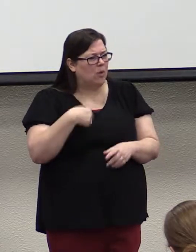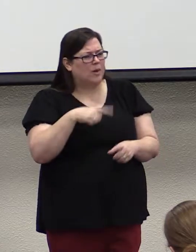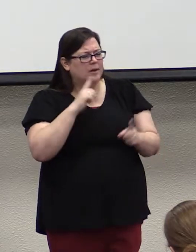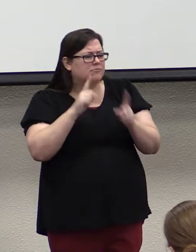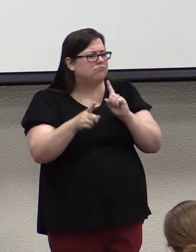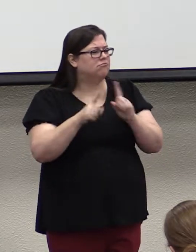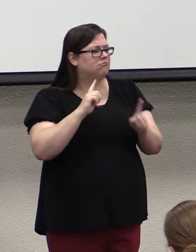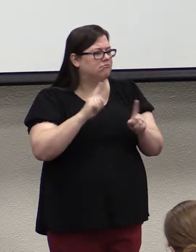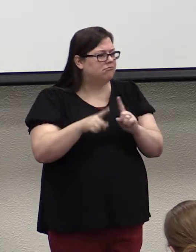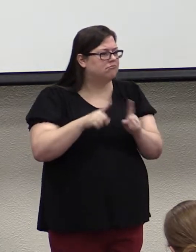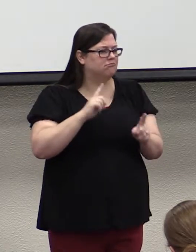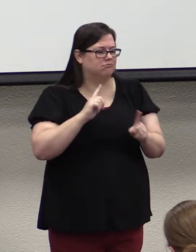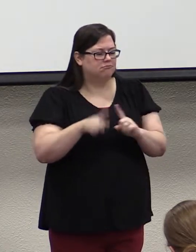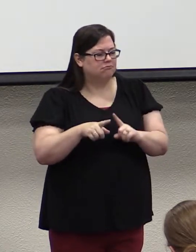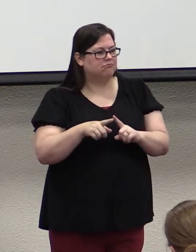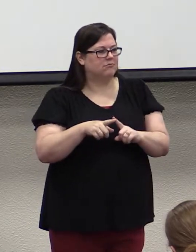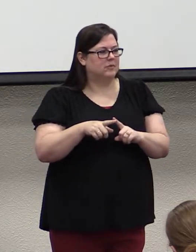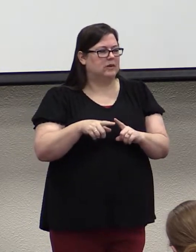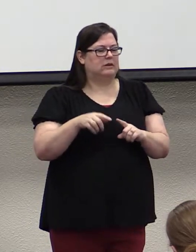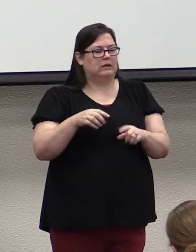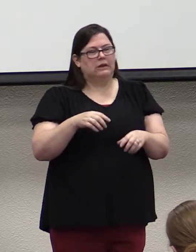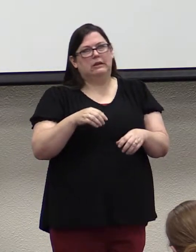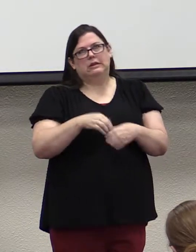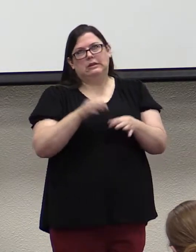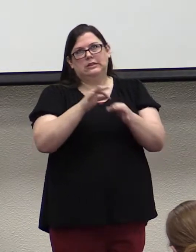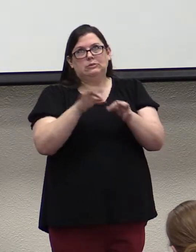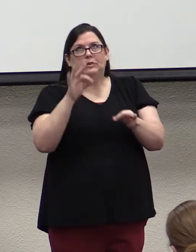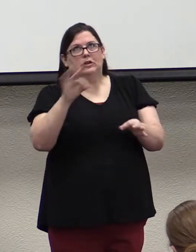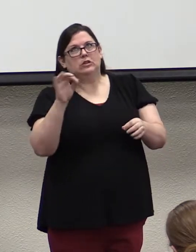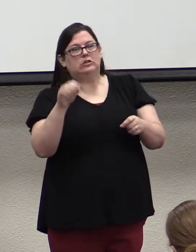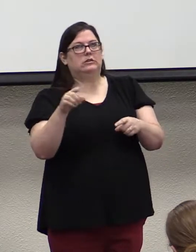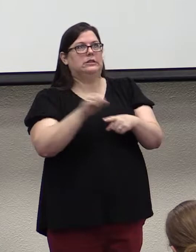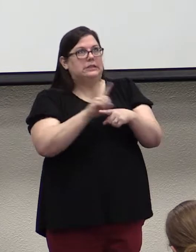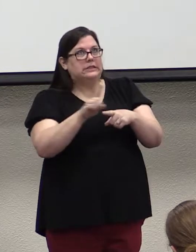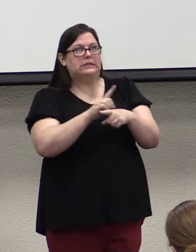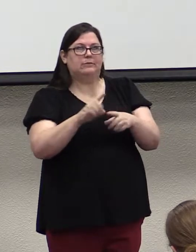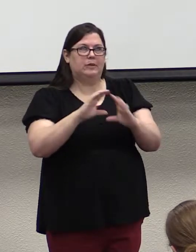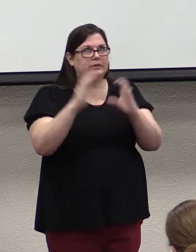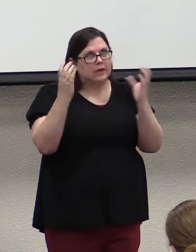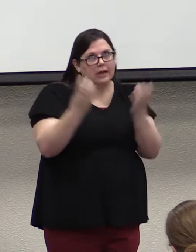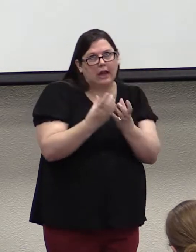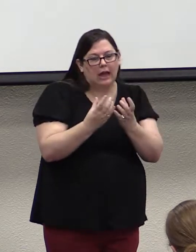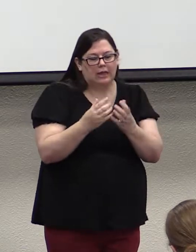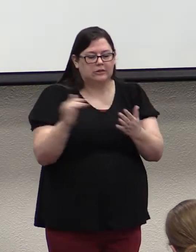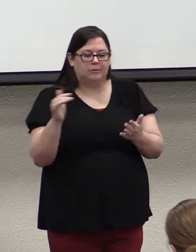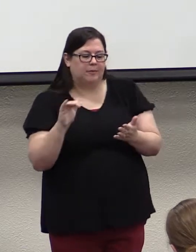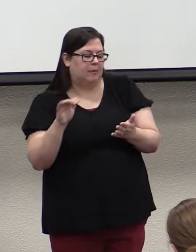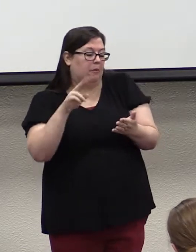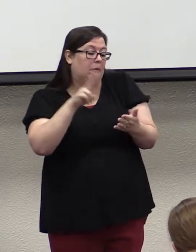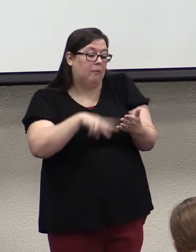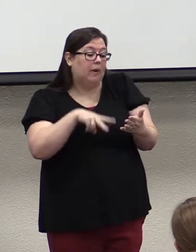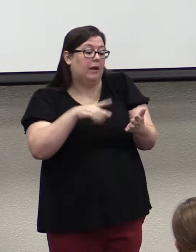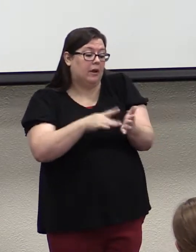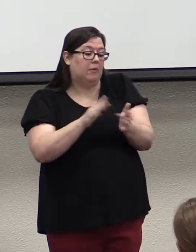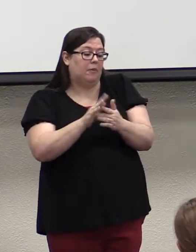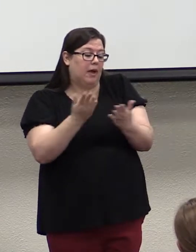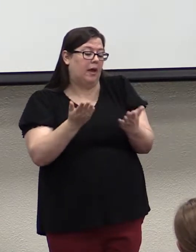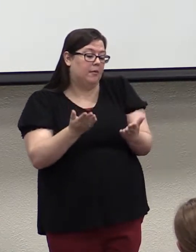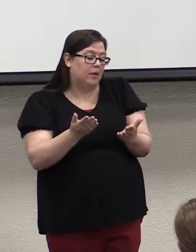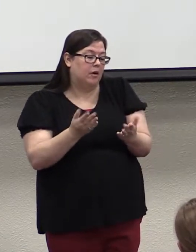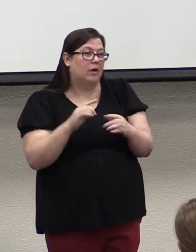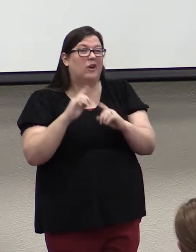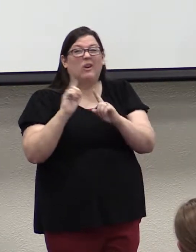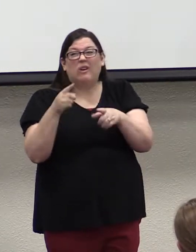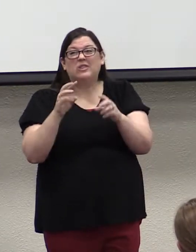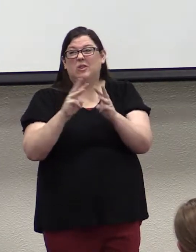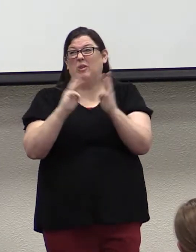about your spiritual disciplines or just reading your Bible or going to some workshop or what have you, and we